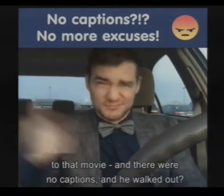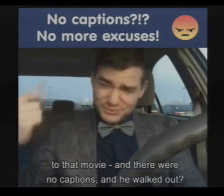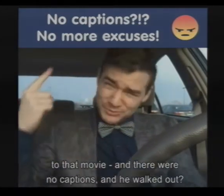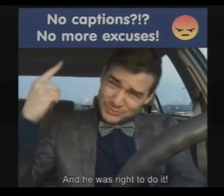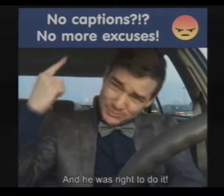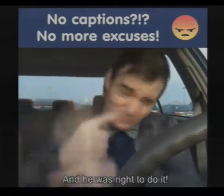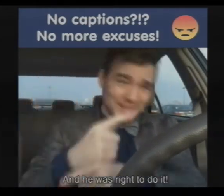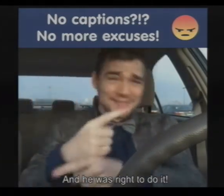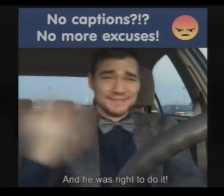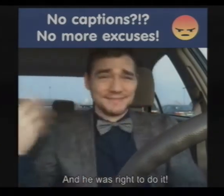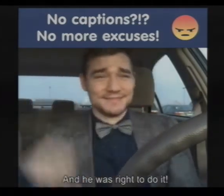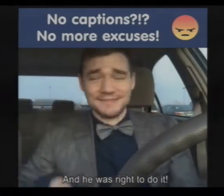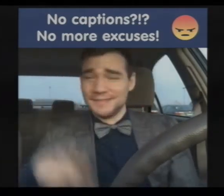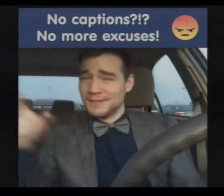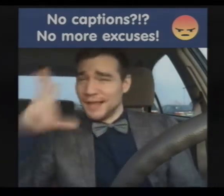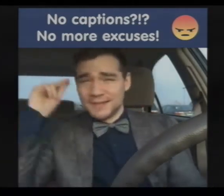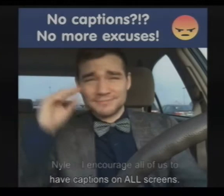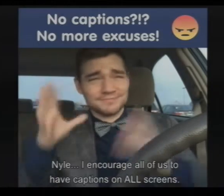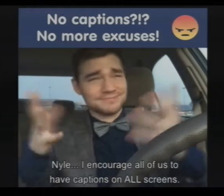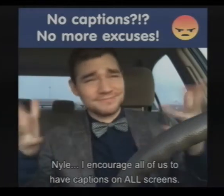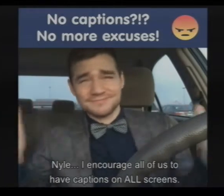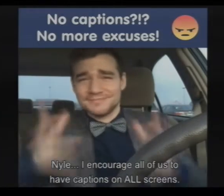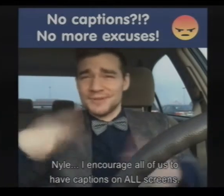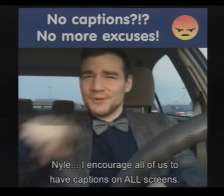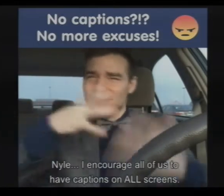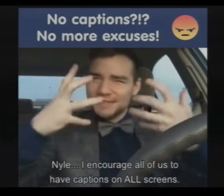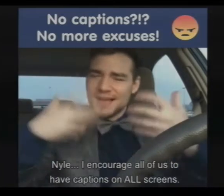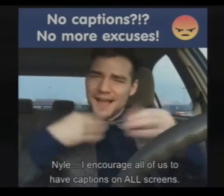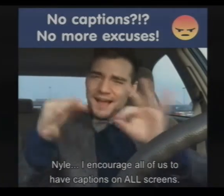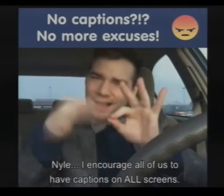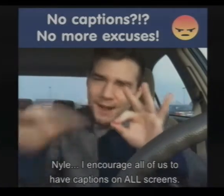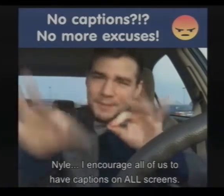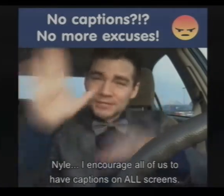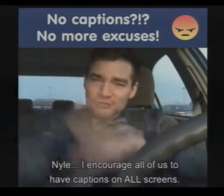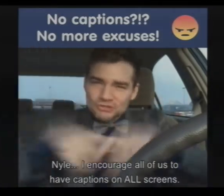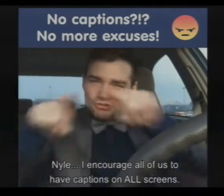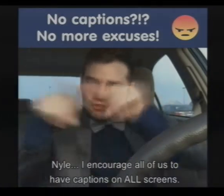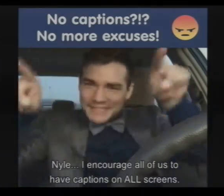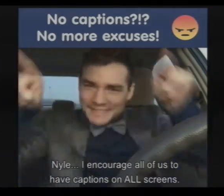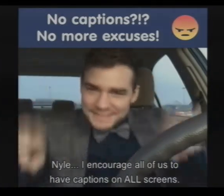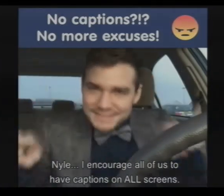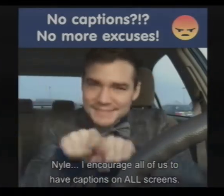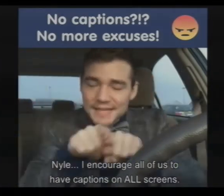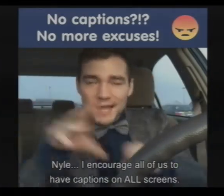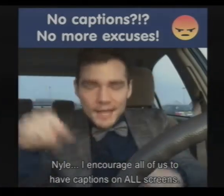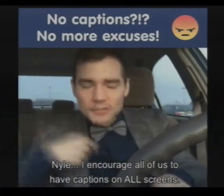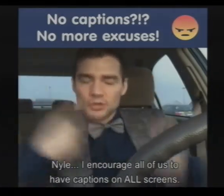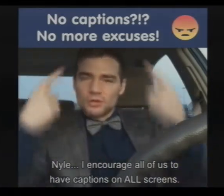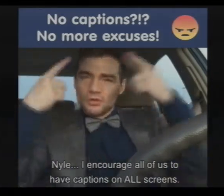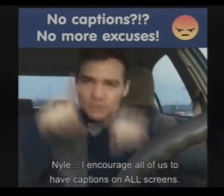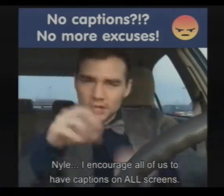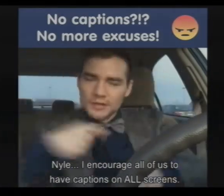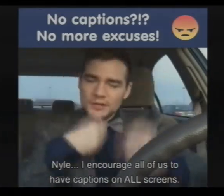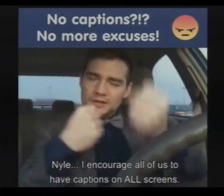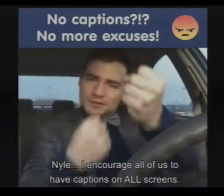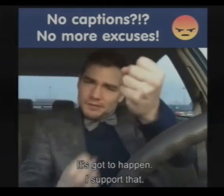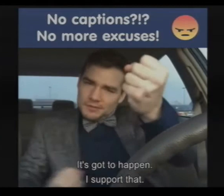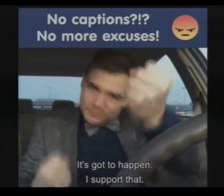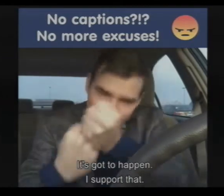walked out, and he was right to do it. Gosh darn Niall, day. I urge all of us to have captions on all screens. It's got